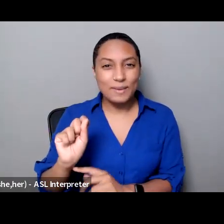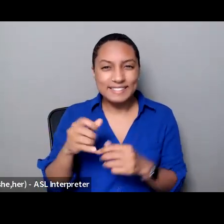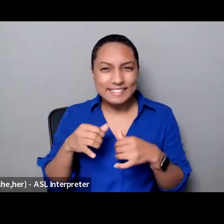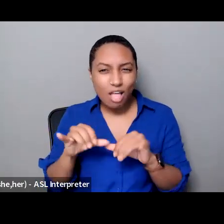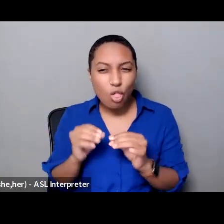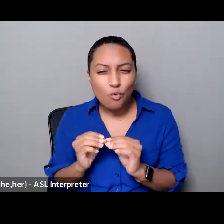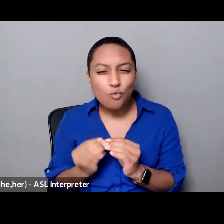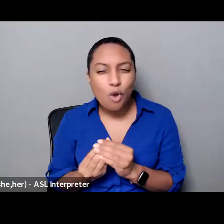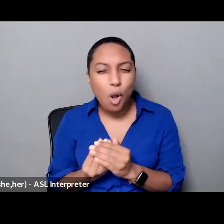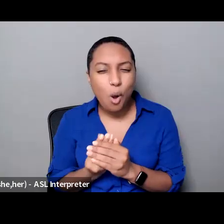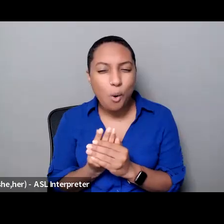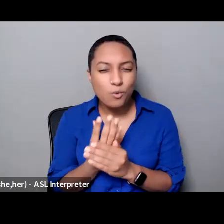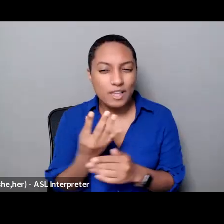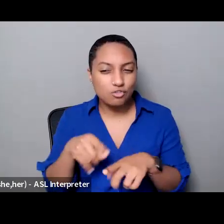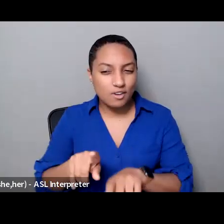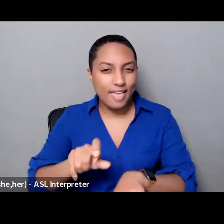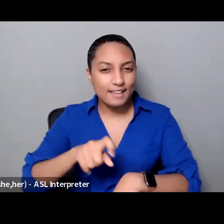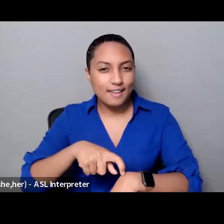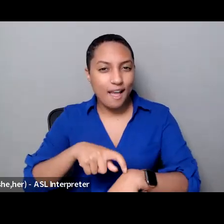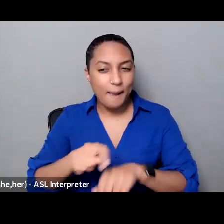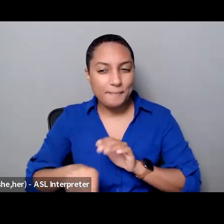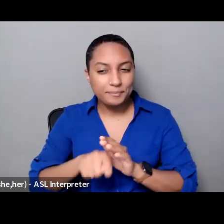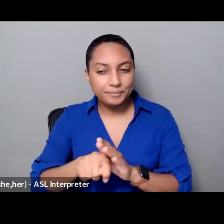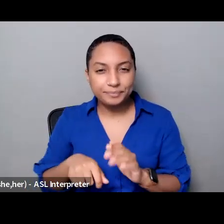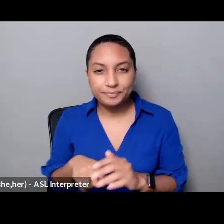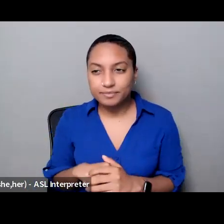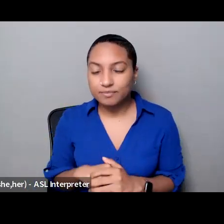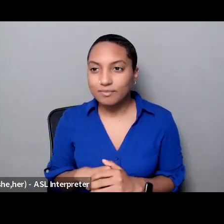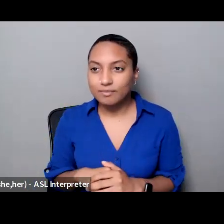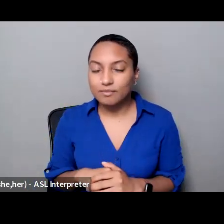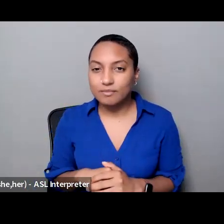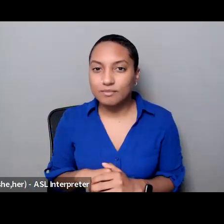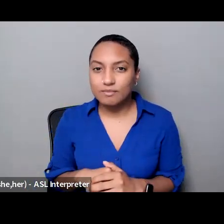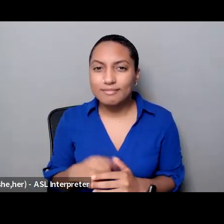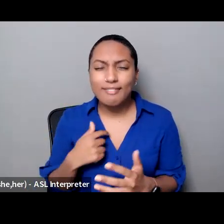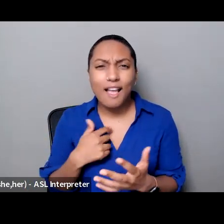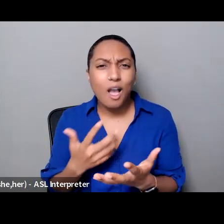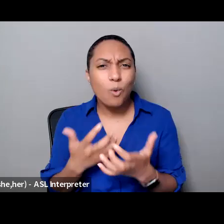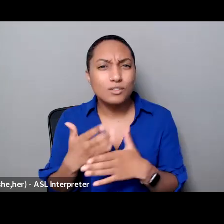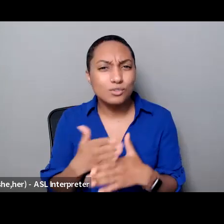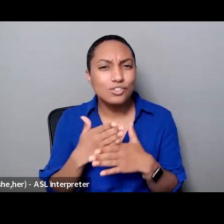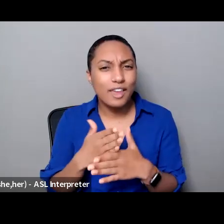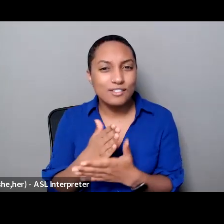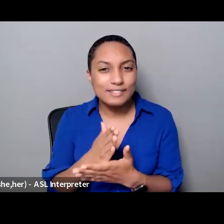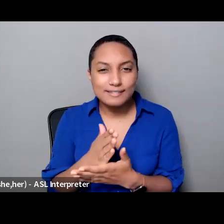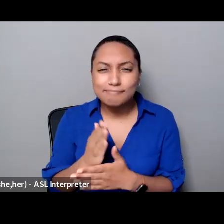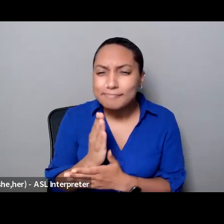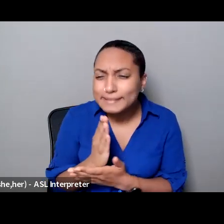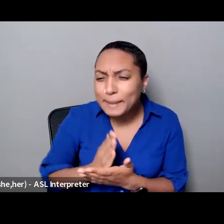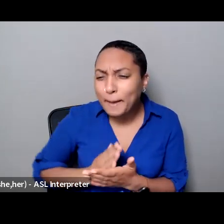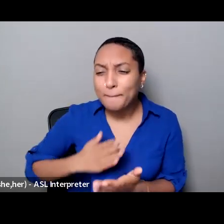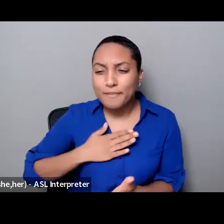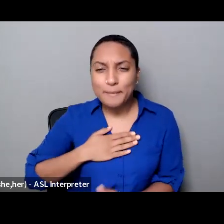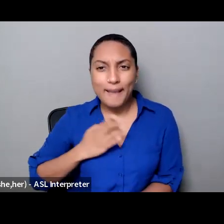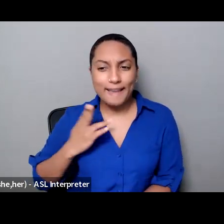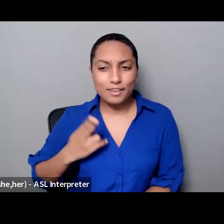I wanted this opportunity to share some of my history during this institute